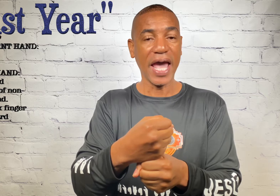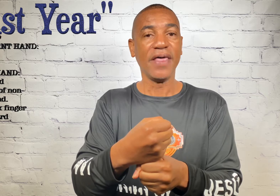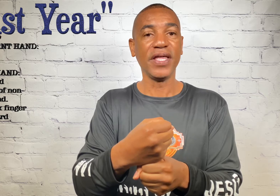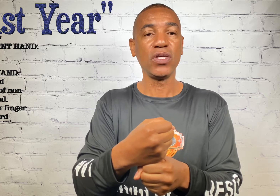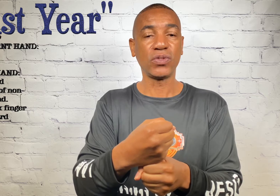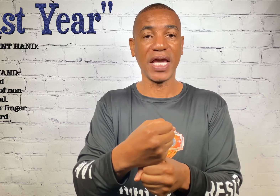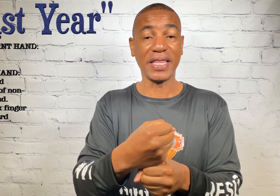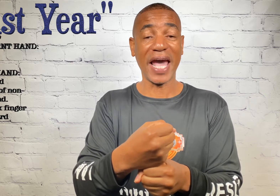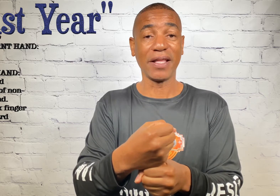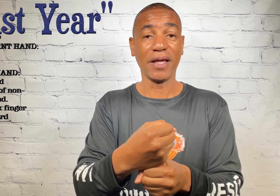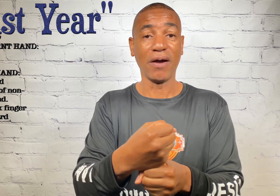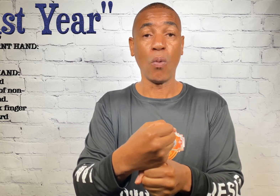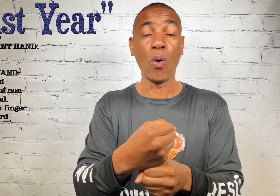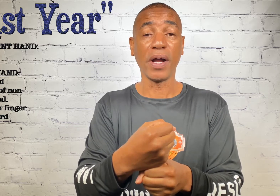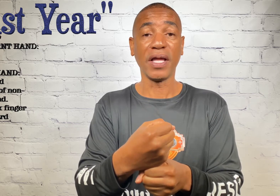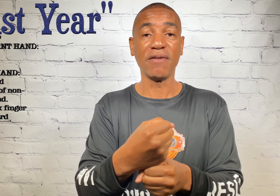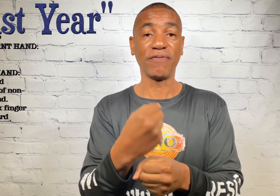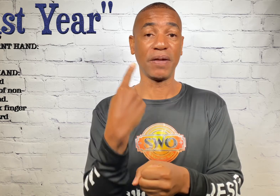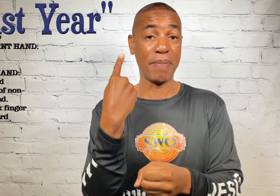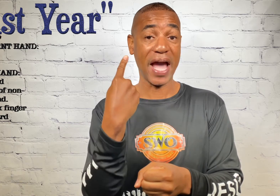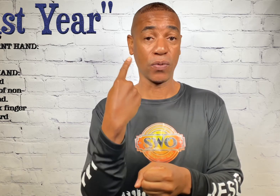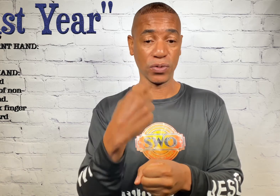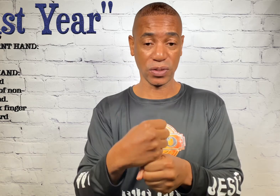Then you'll take that 1 and flick backwards.